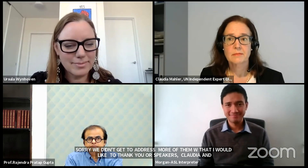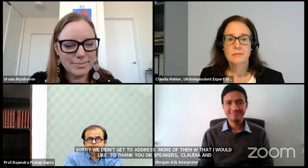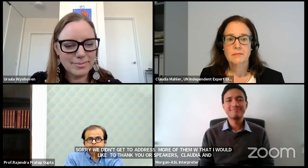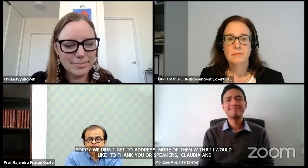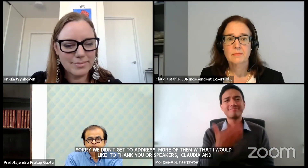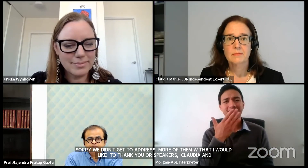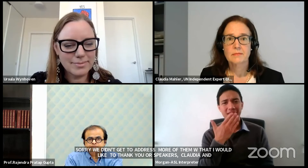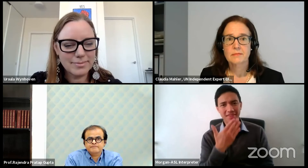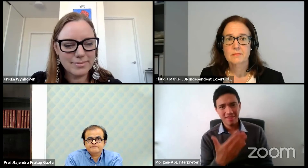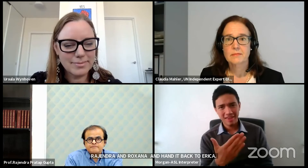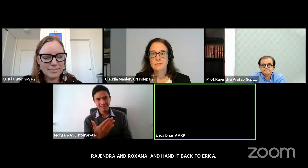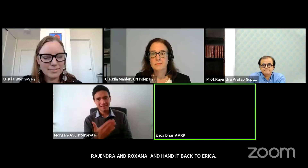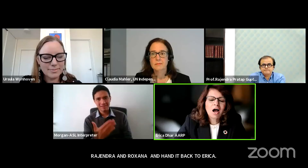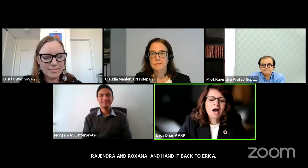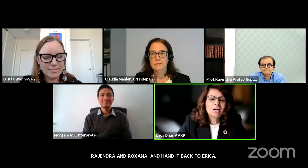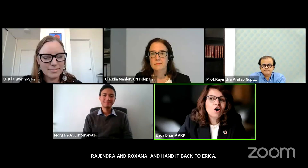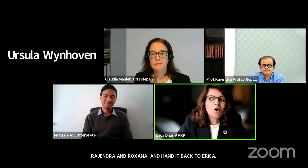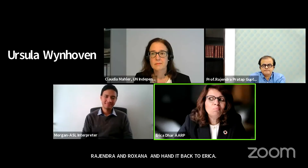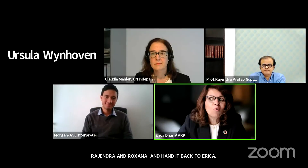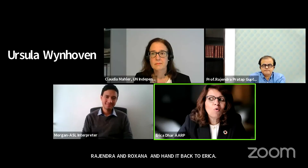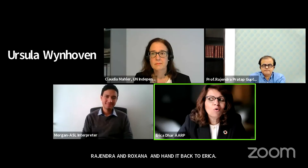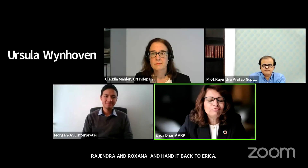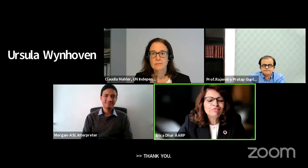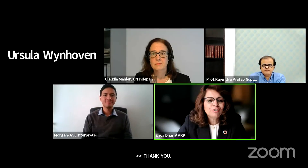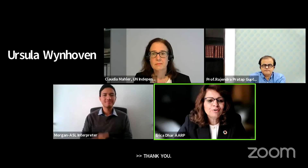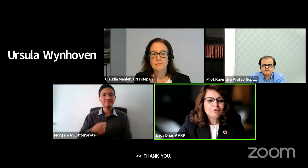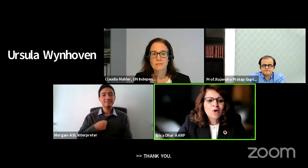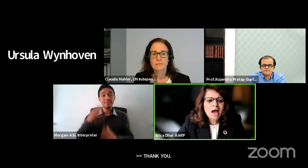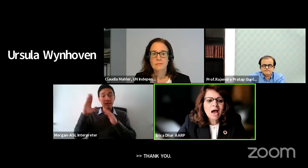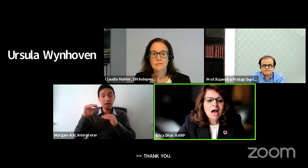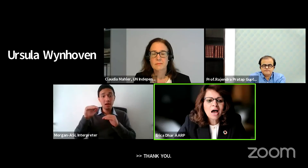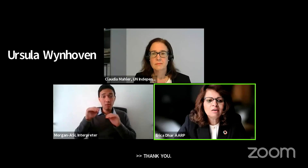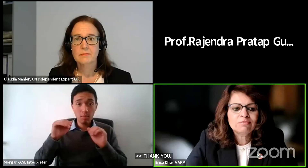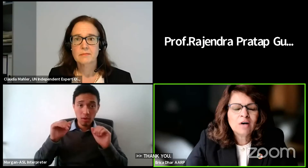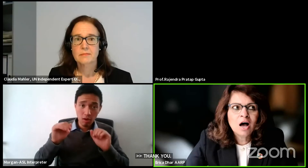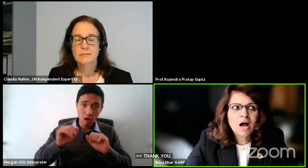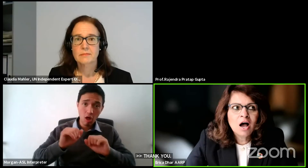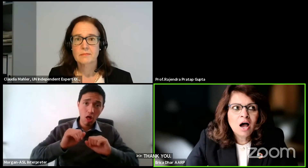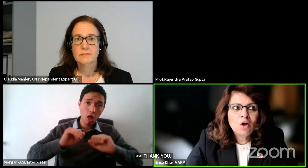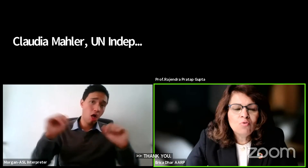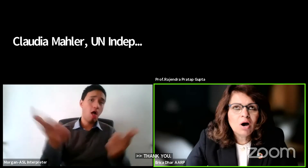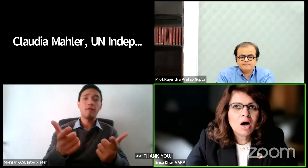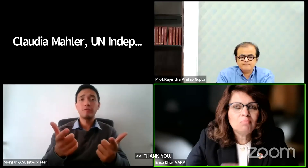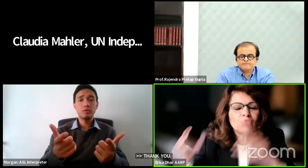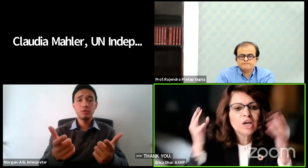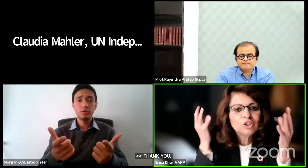Thank you, Ursula. I hope all of you have